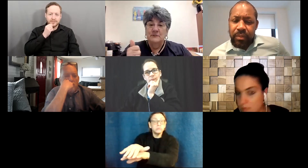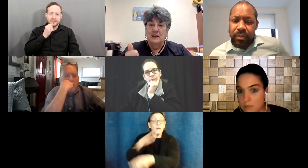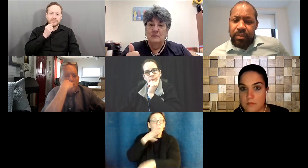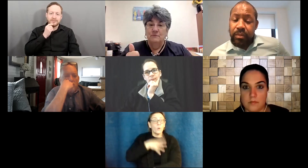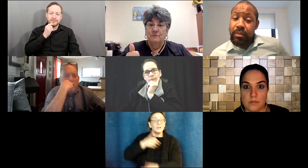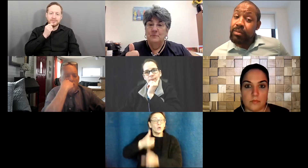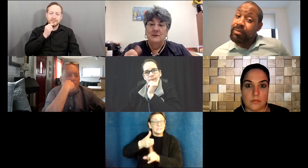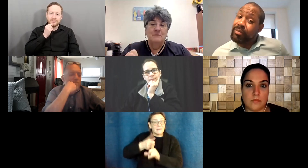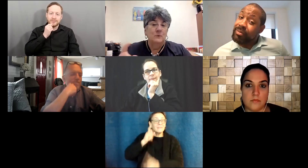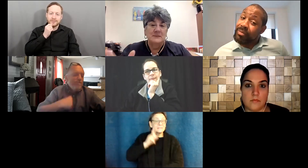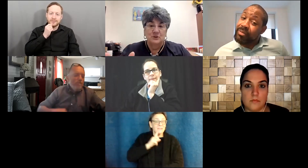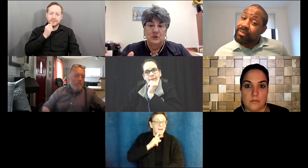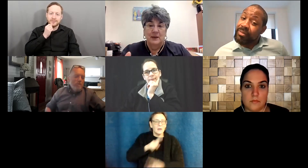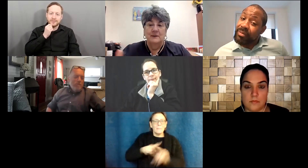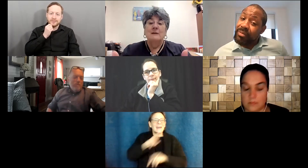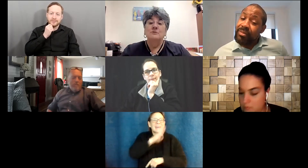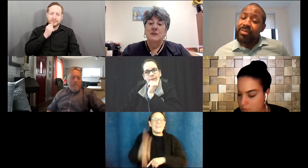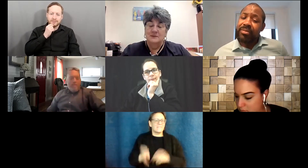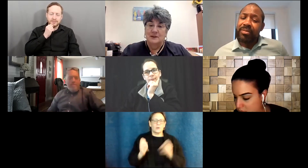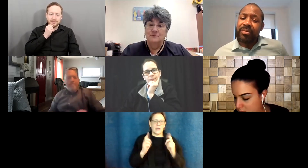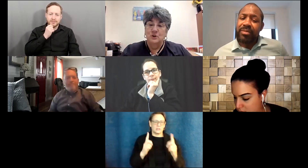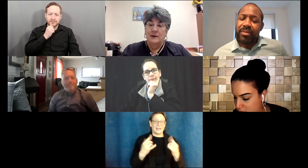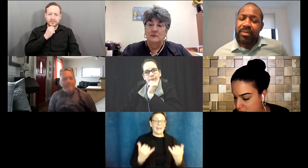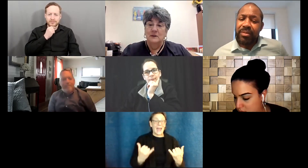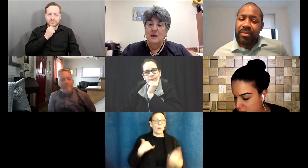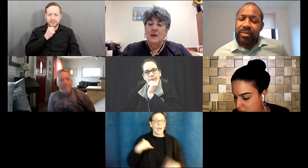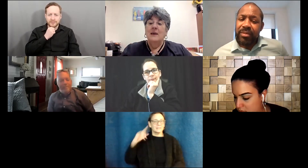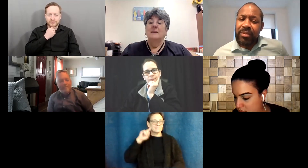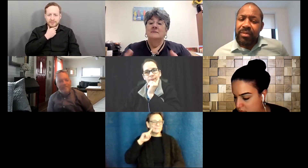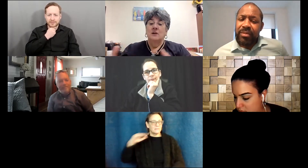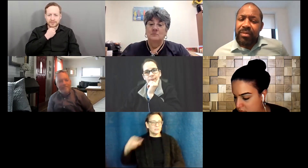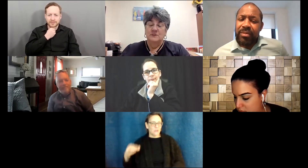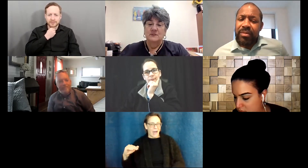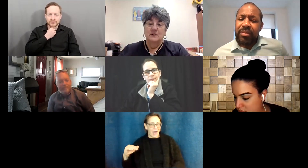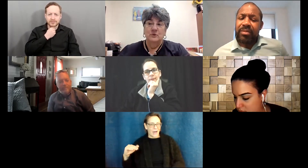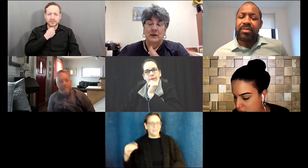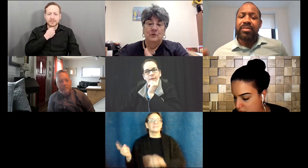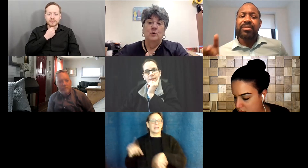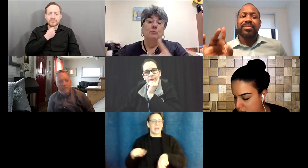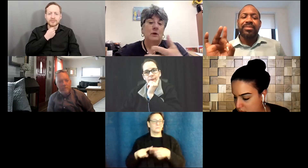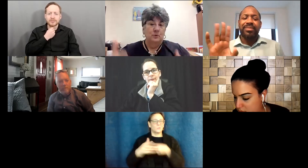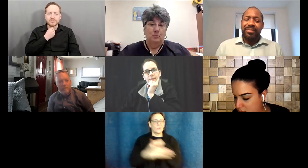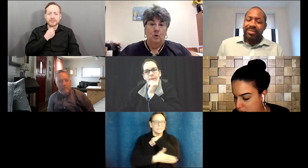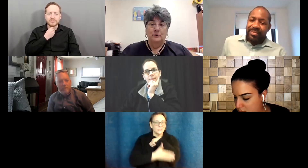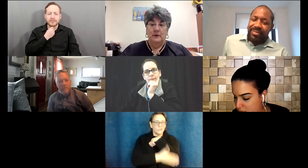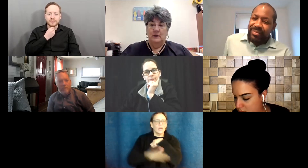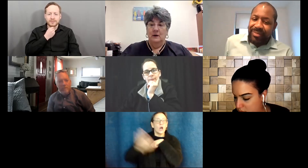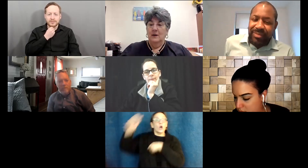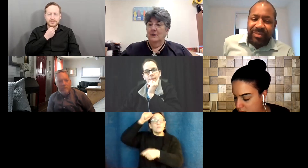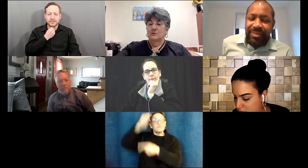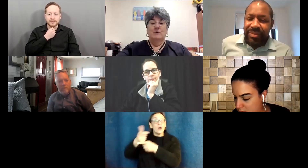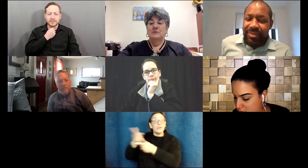deaf herself, but never was educated. Now she has a deaf child and has come to this country, and her brother brought her